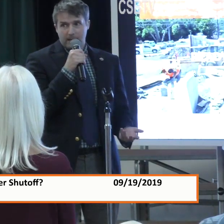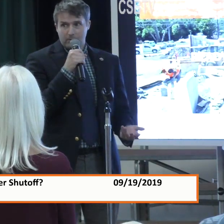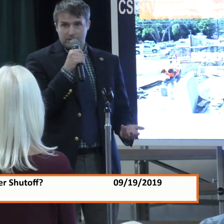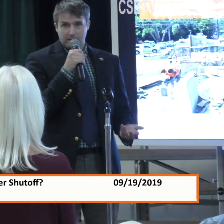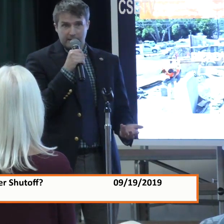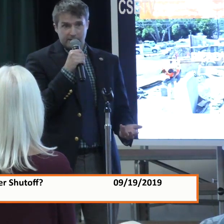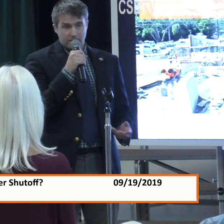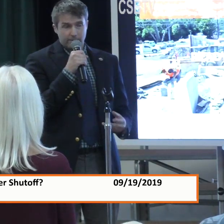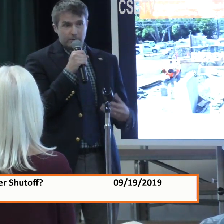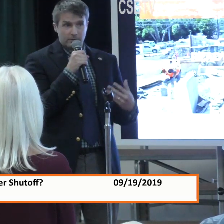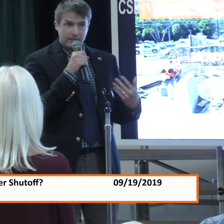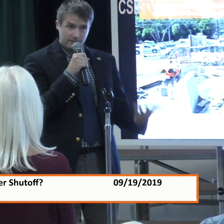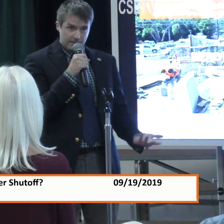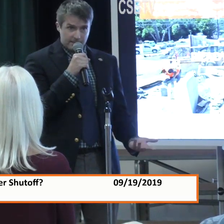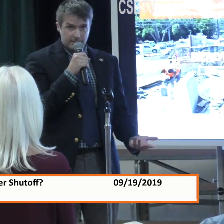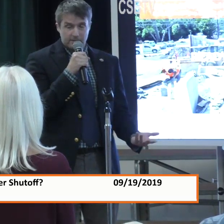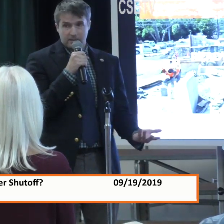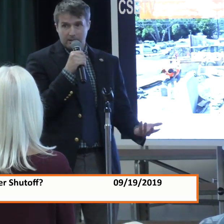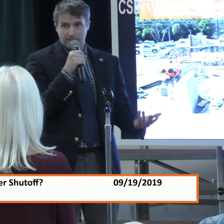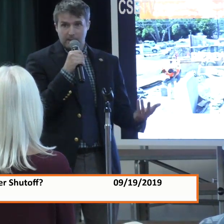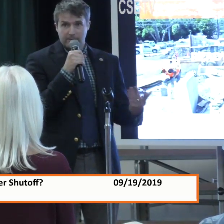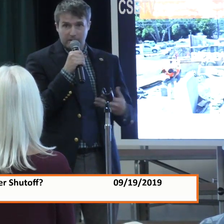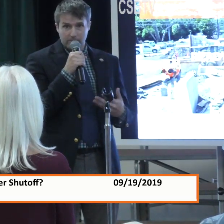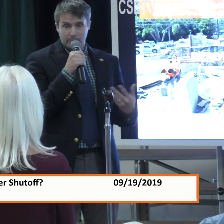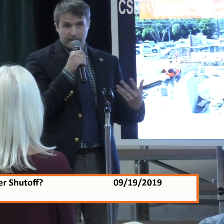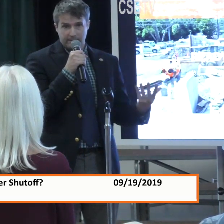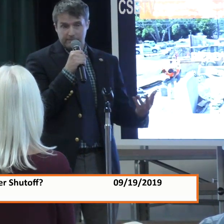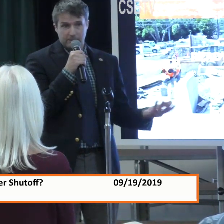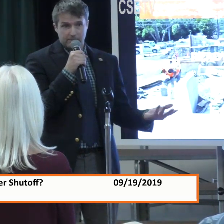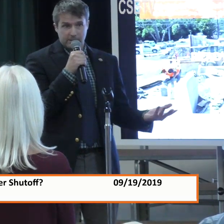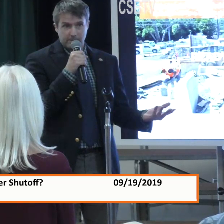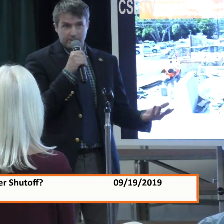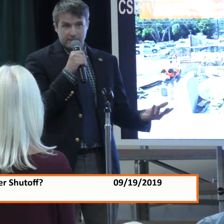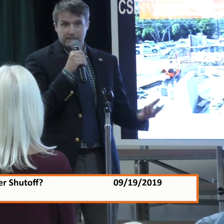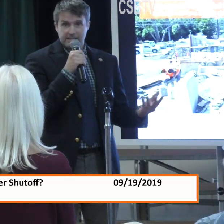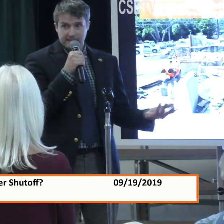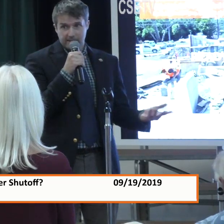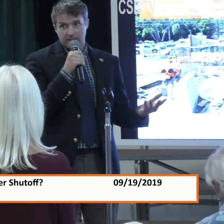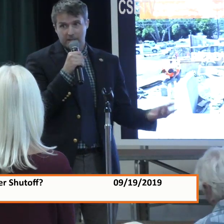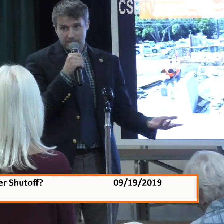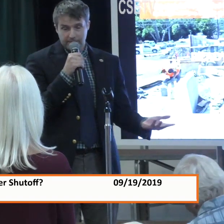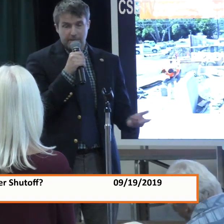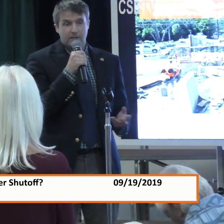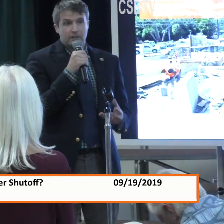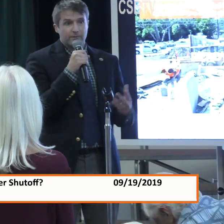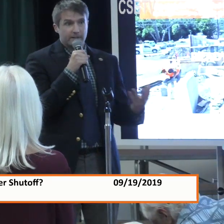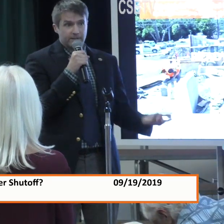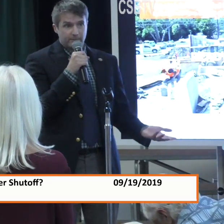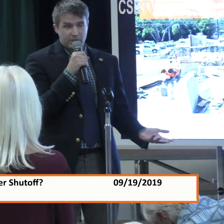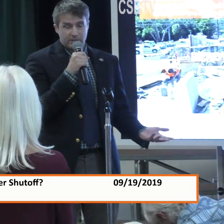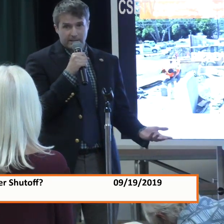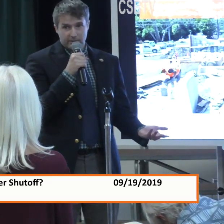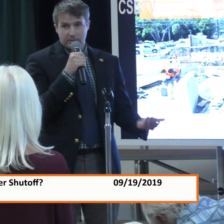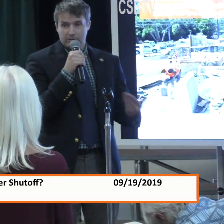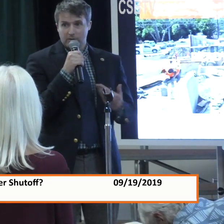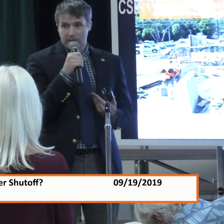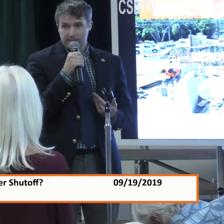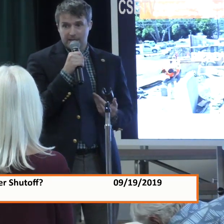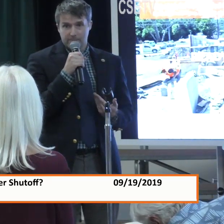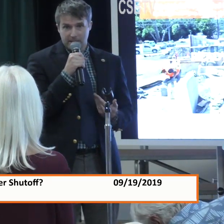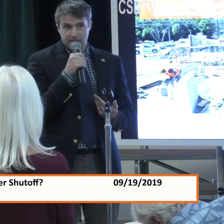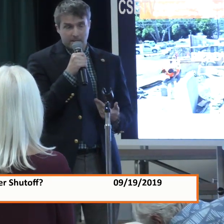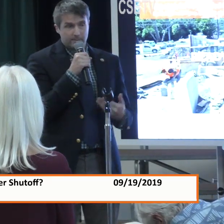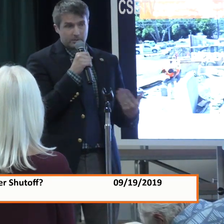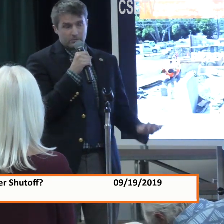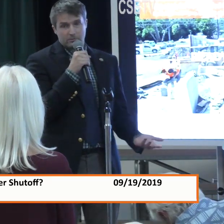backup power and the like. So if you're interested, I'm available. We have cpuc.ca.gov. You can find information there. You can also